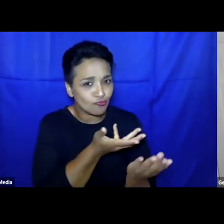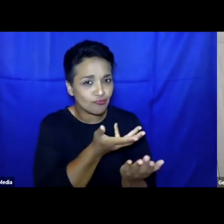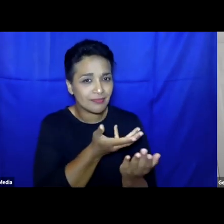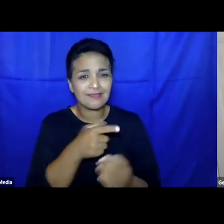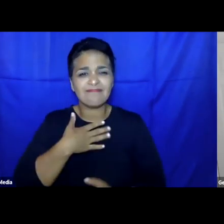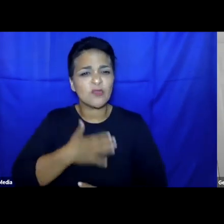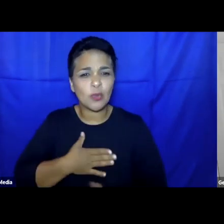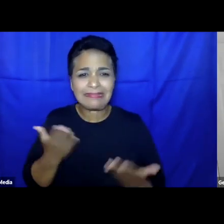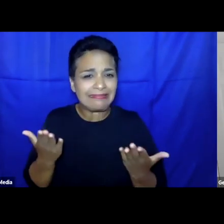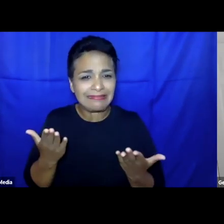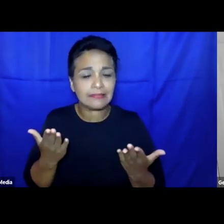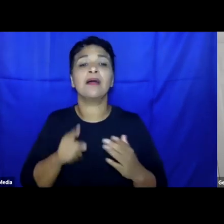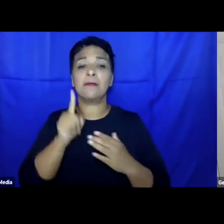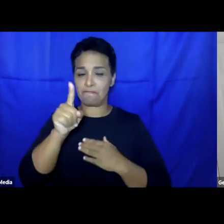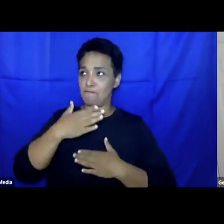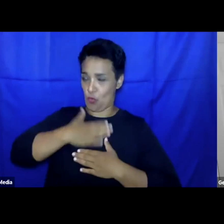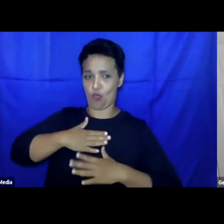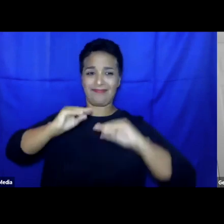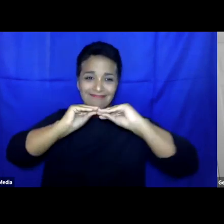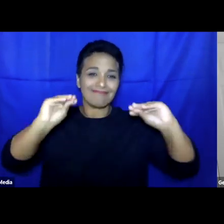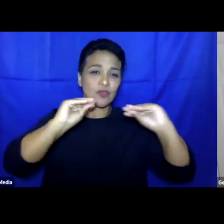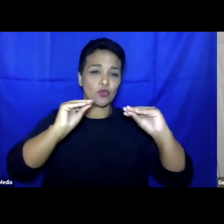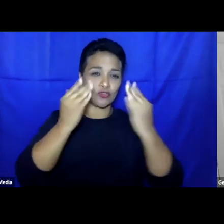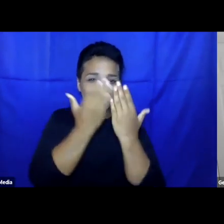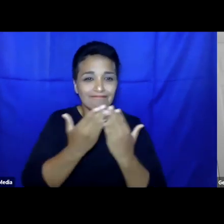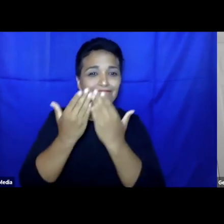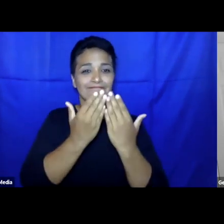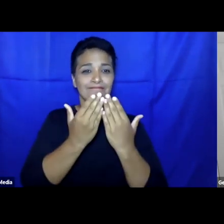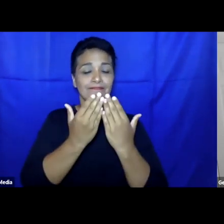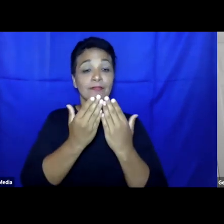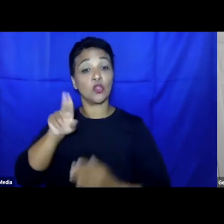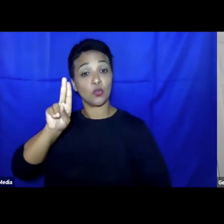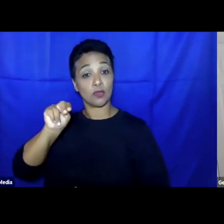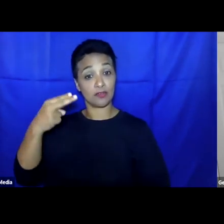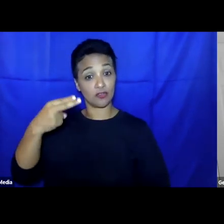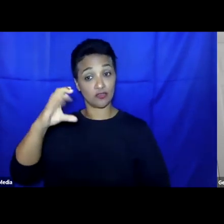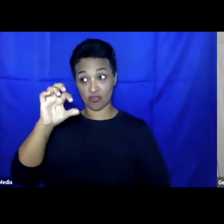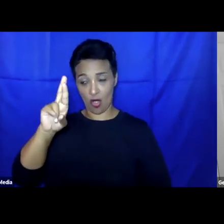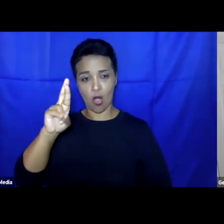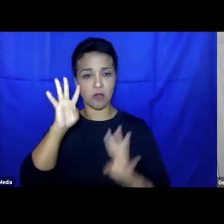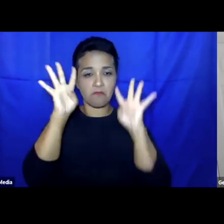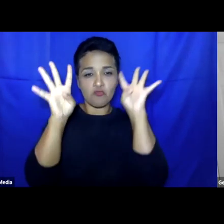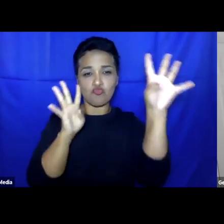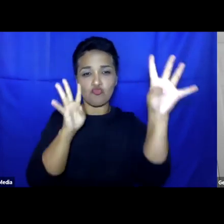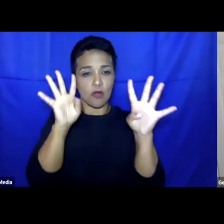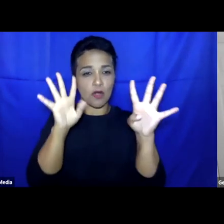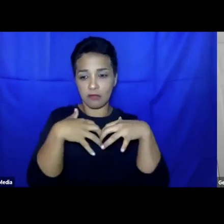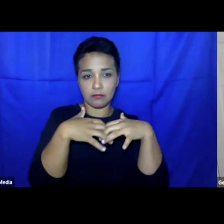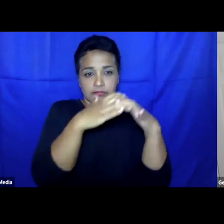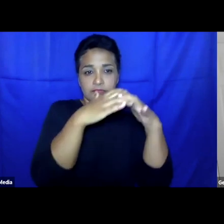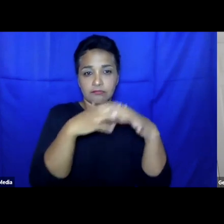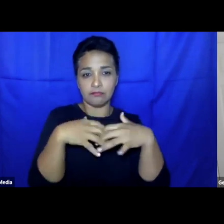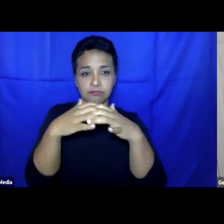access to education. And UNHCR came up with creative ways of doing that, sometimes by